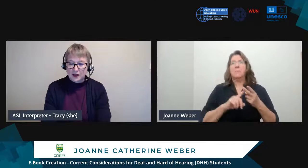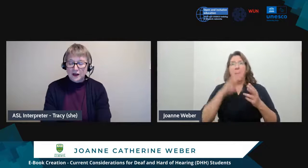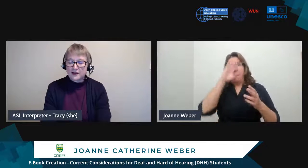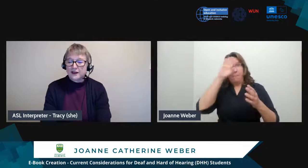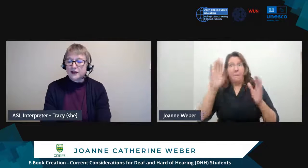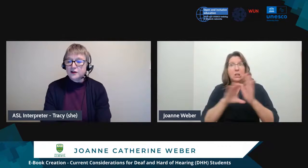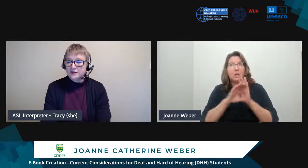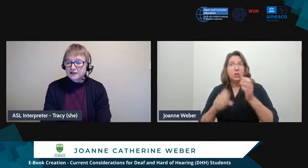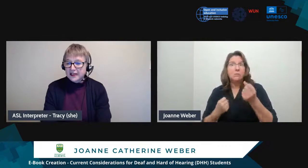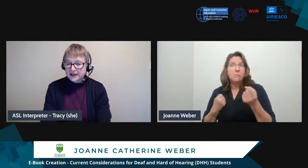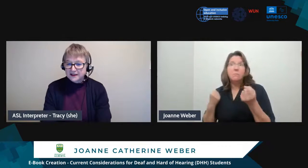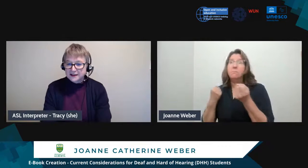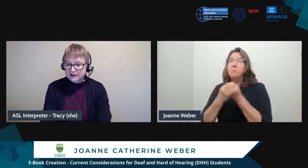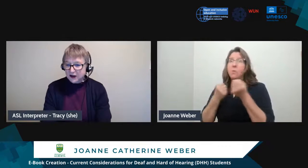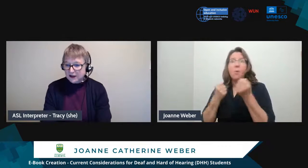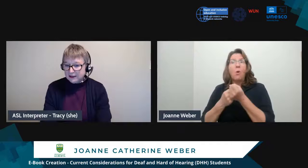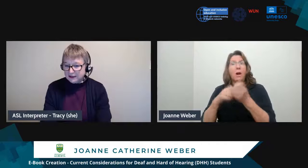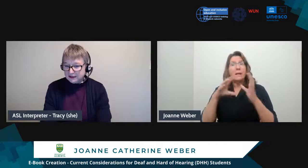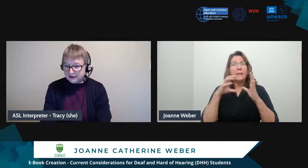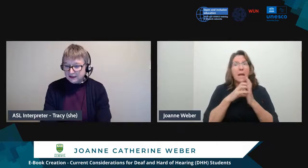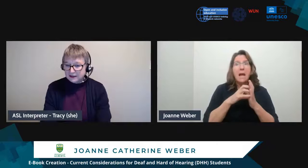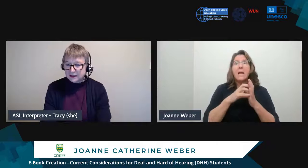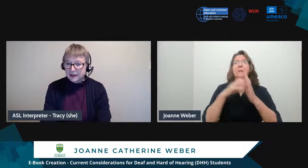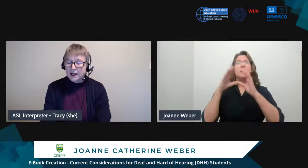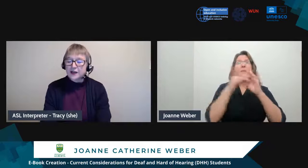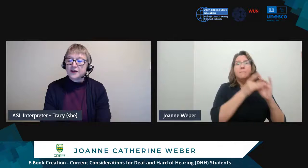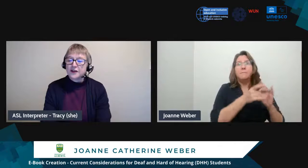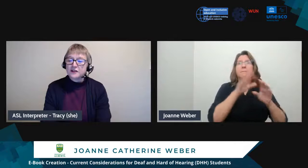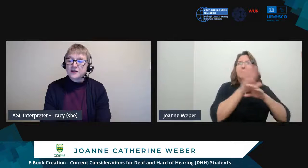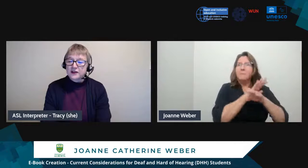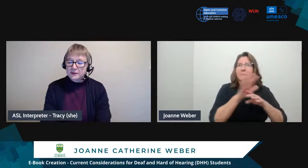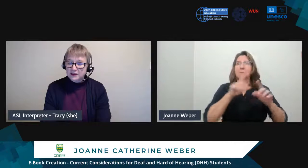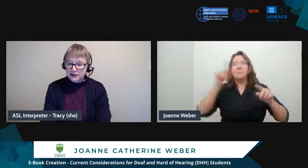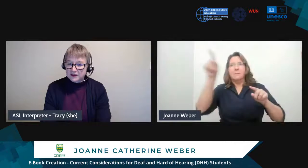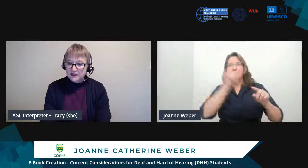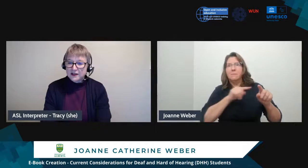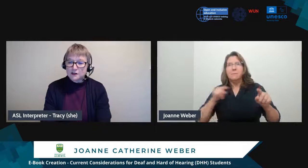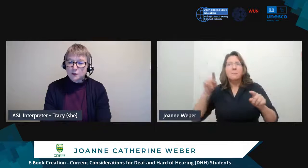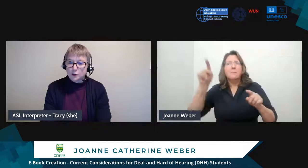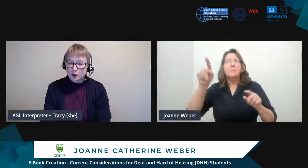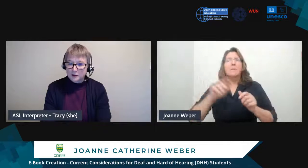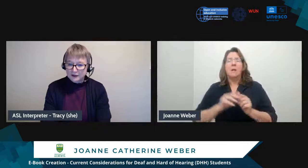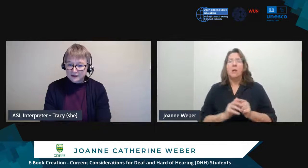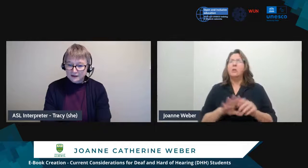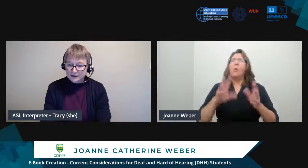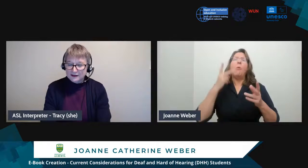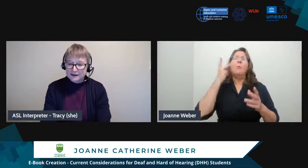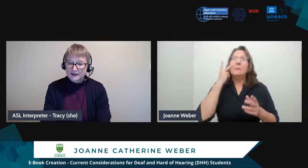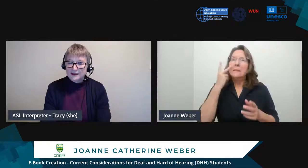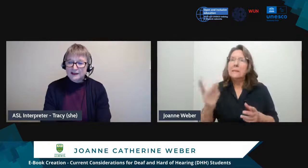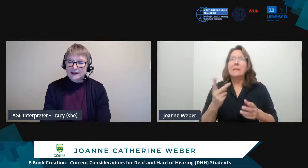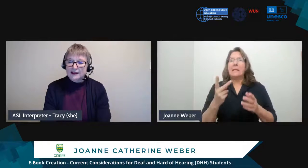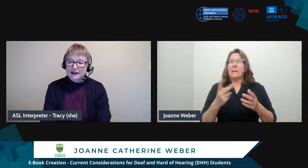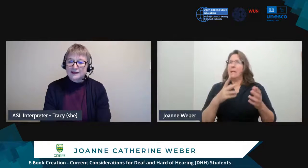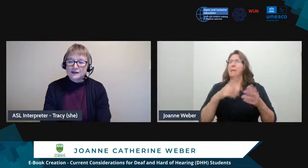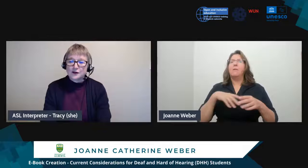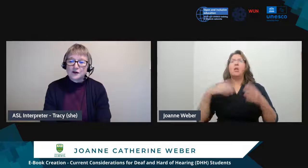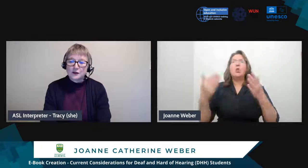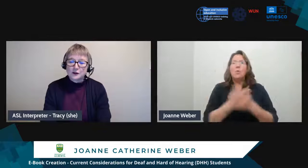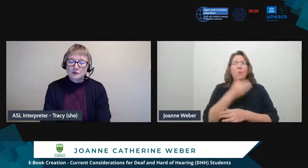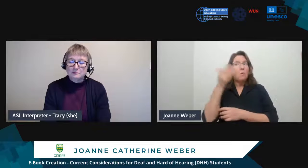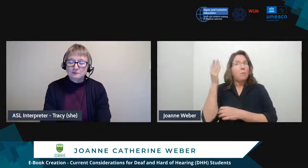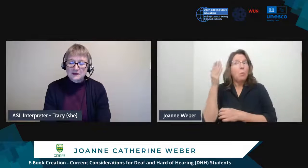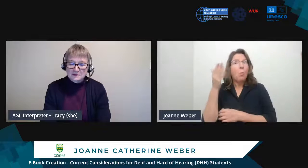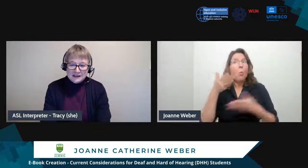to. The use of text is very limited. The use of images is more prominent.